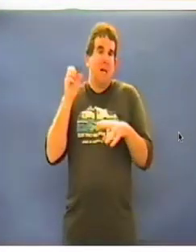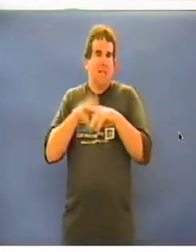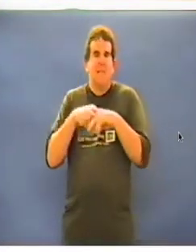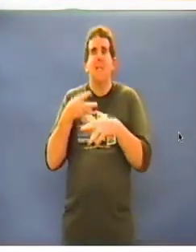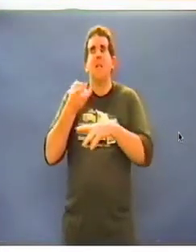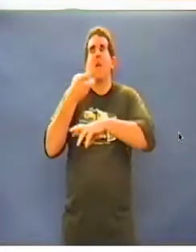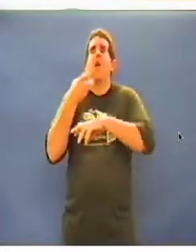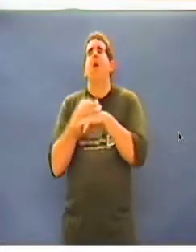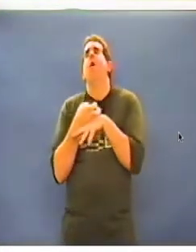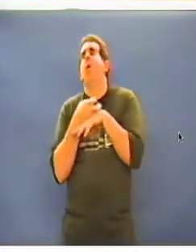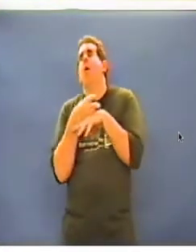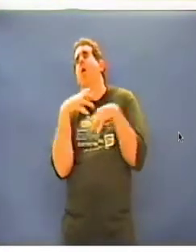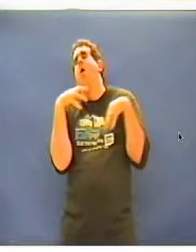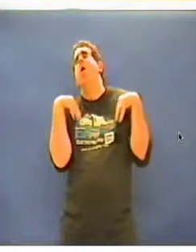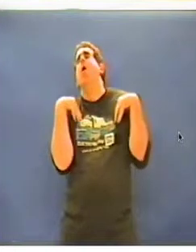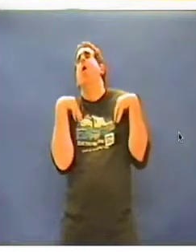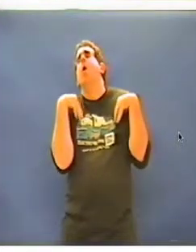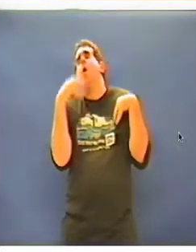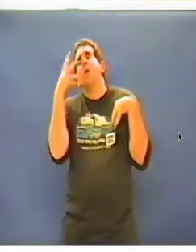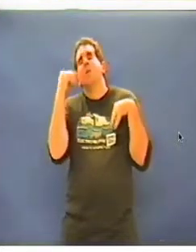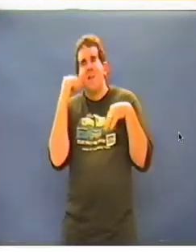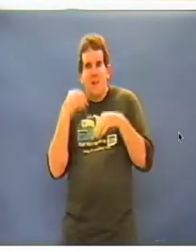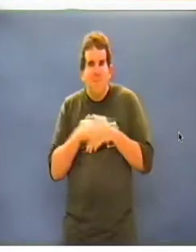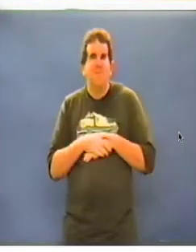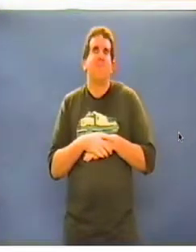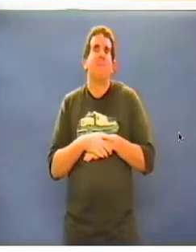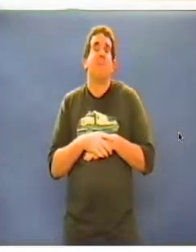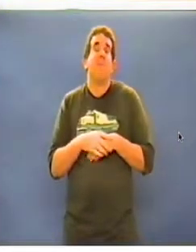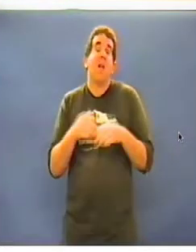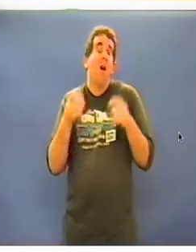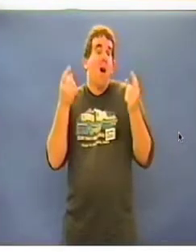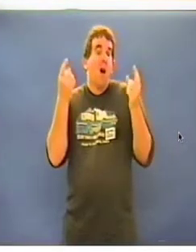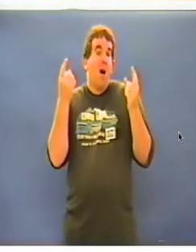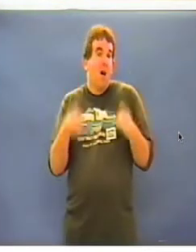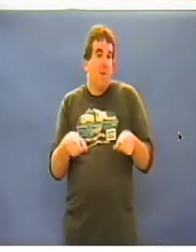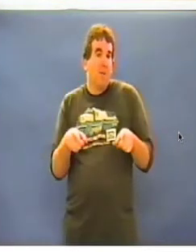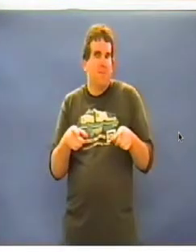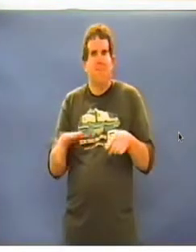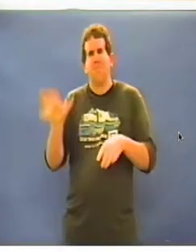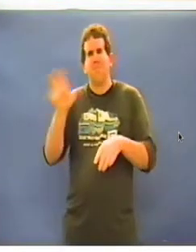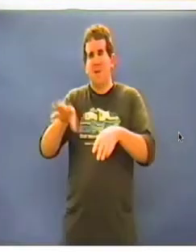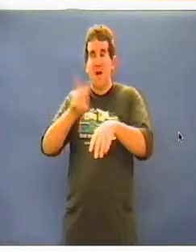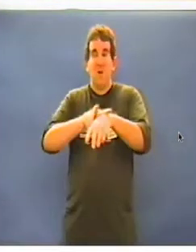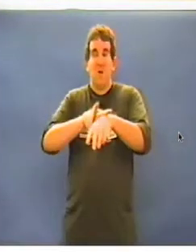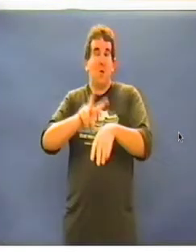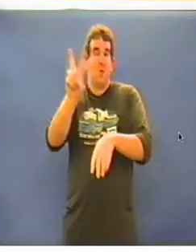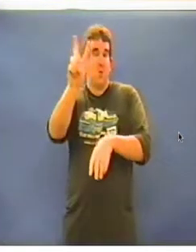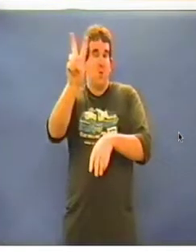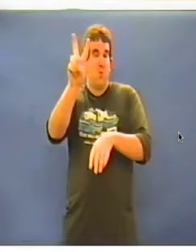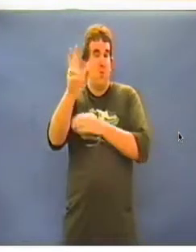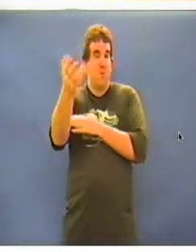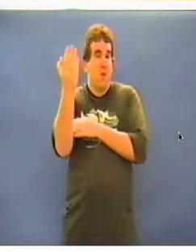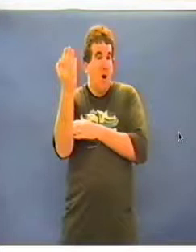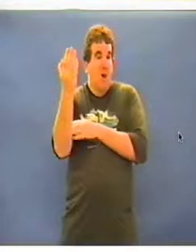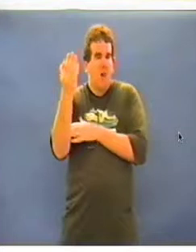I my friend asked me to leave him there, and